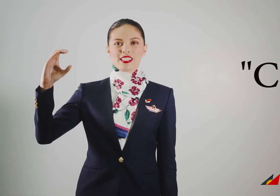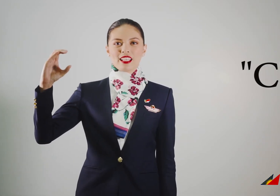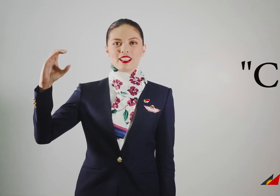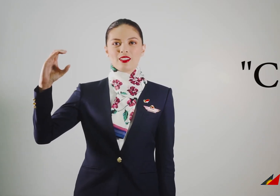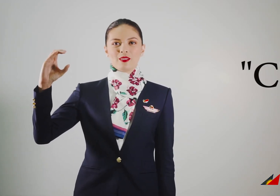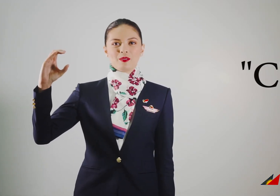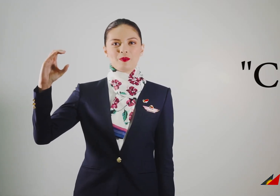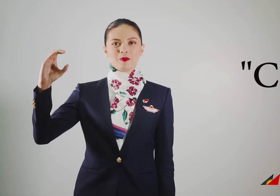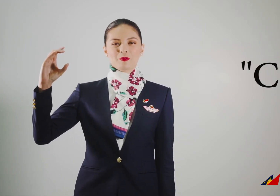C,